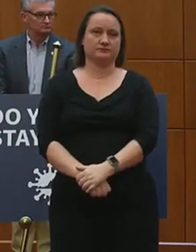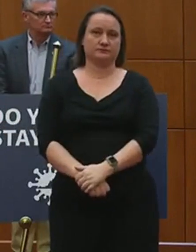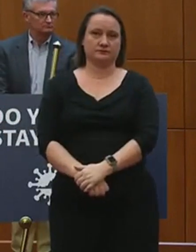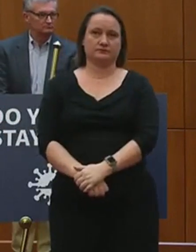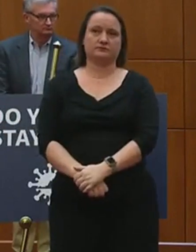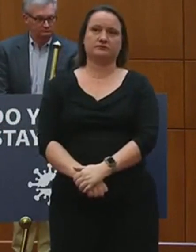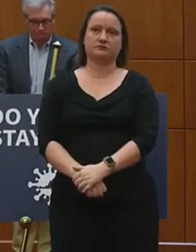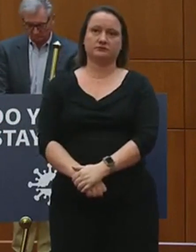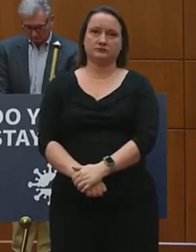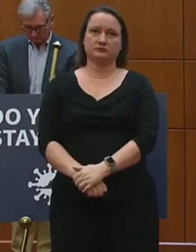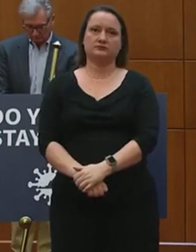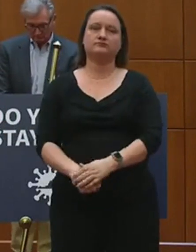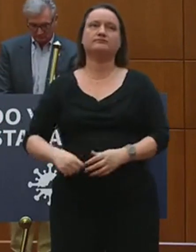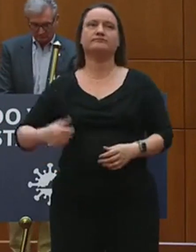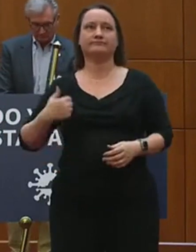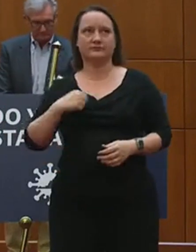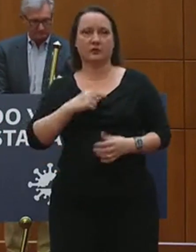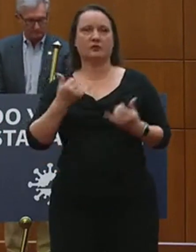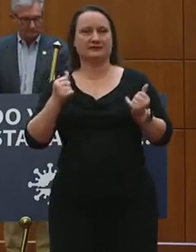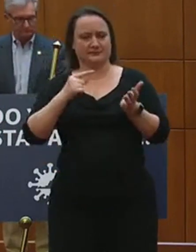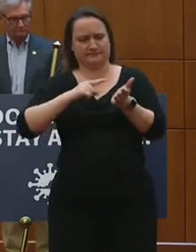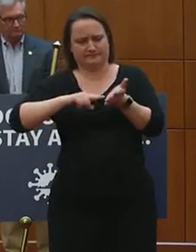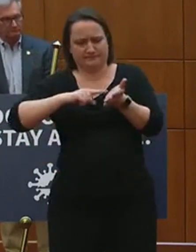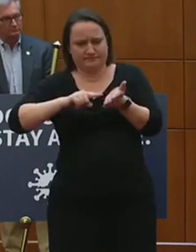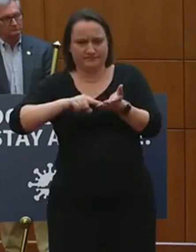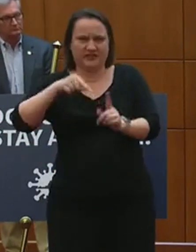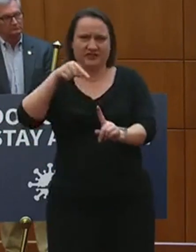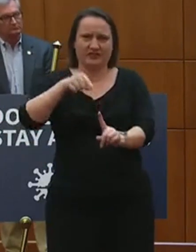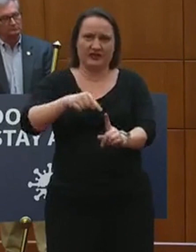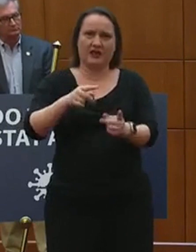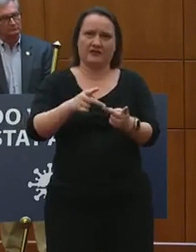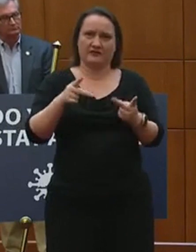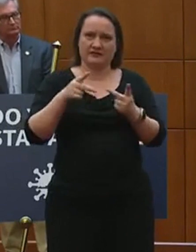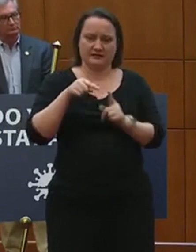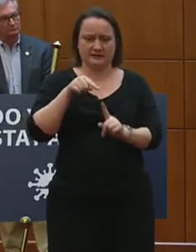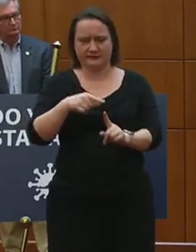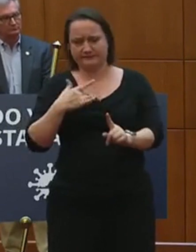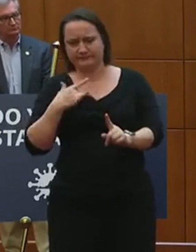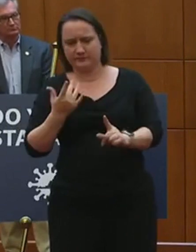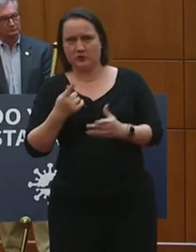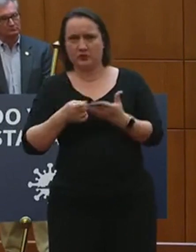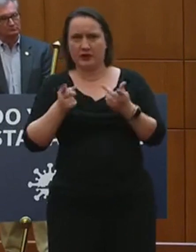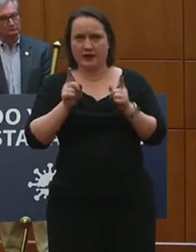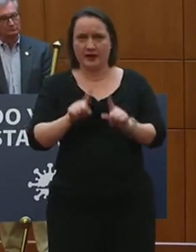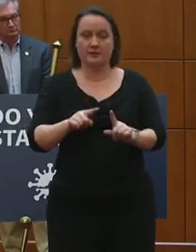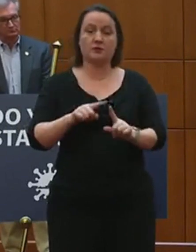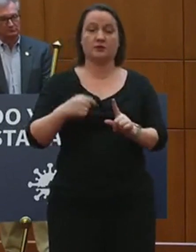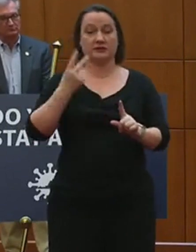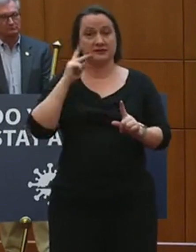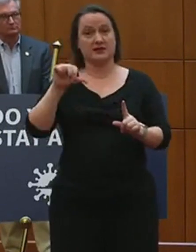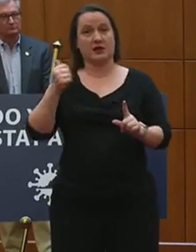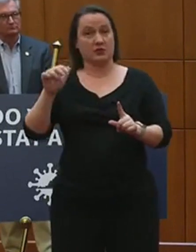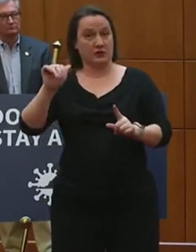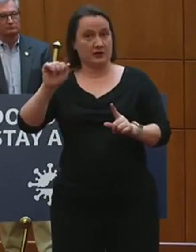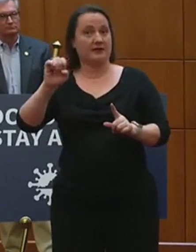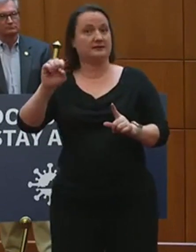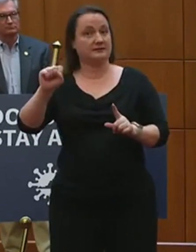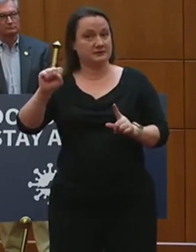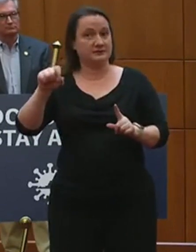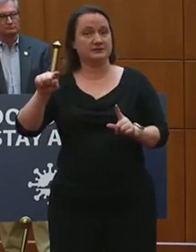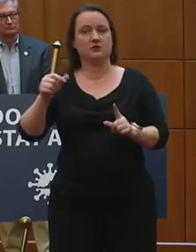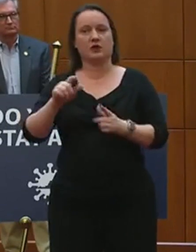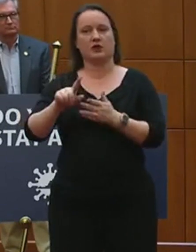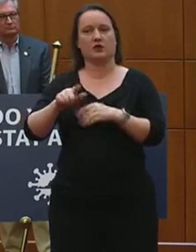still investigating to understand what happened there, and we are seeing other cases in long-term